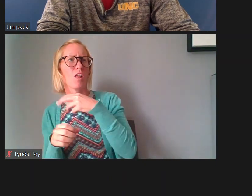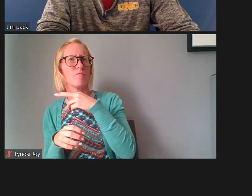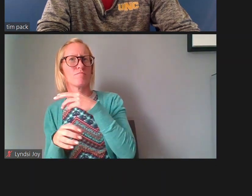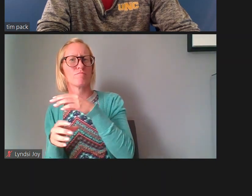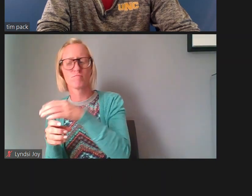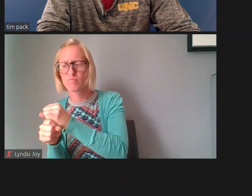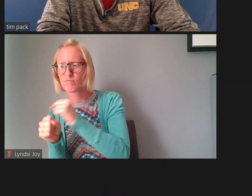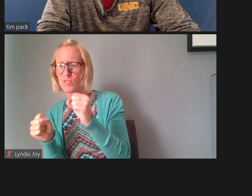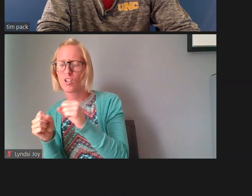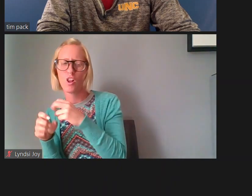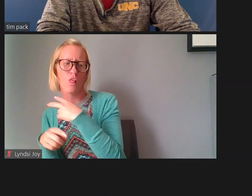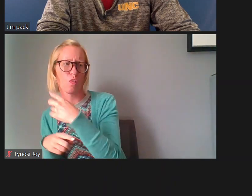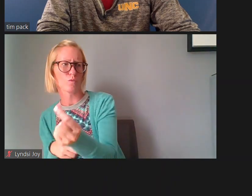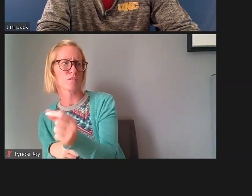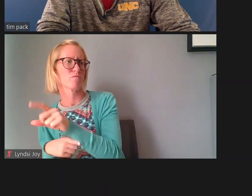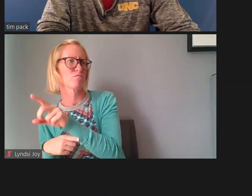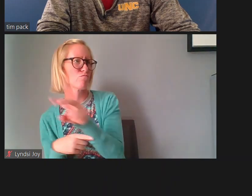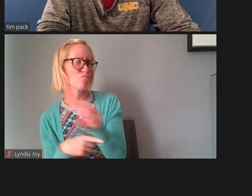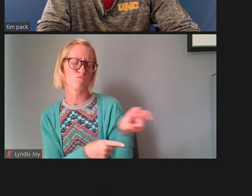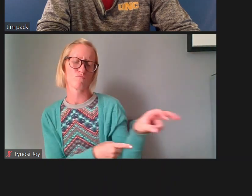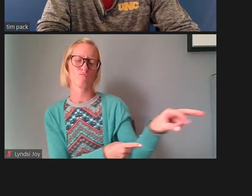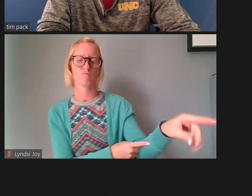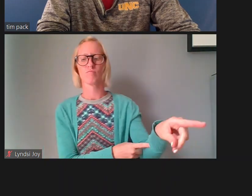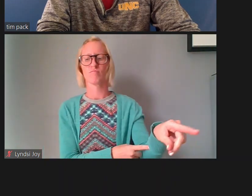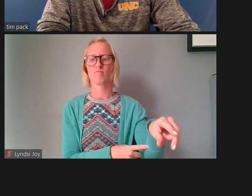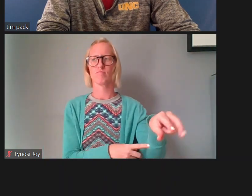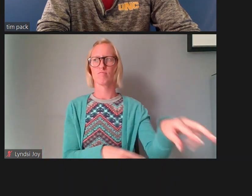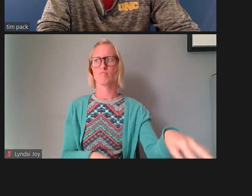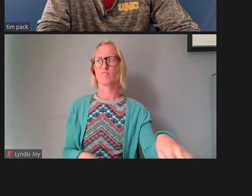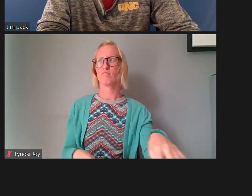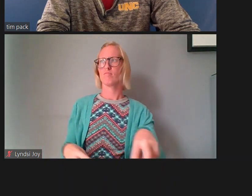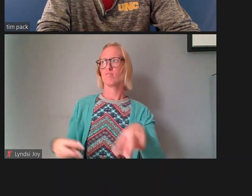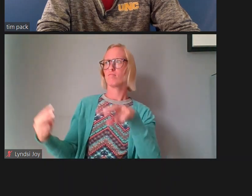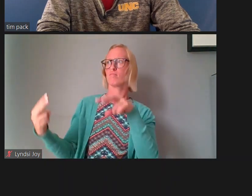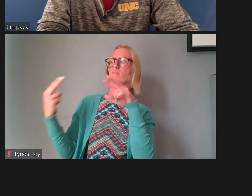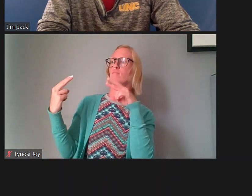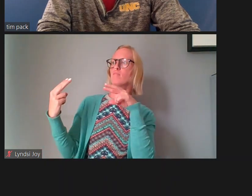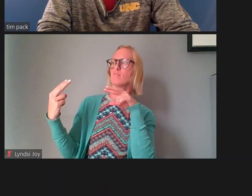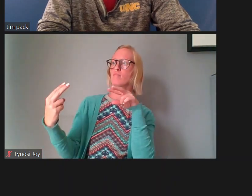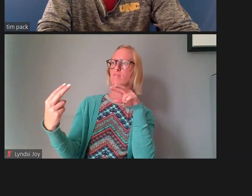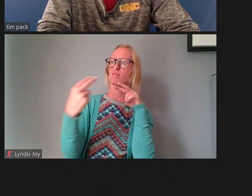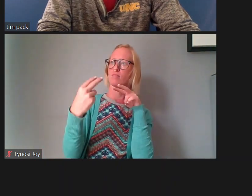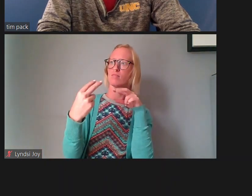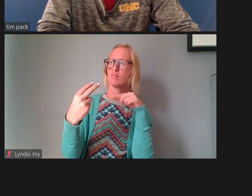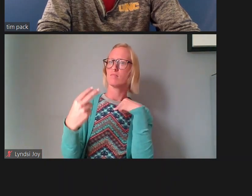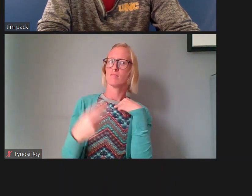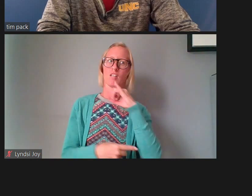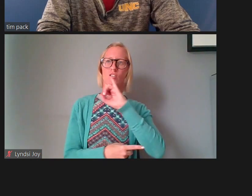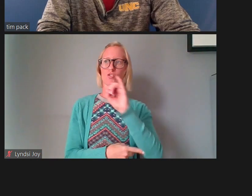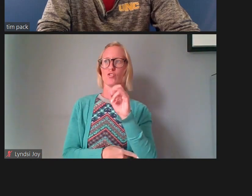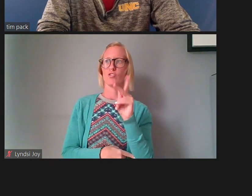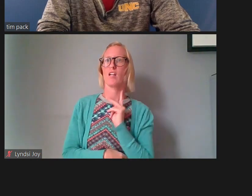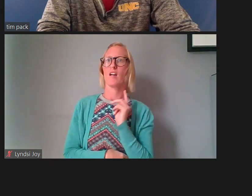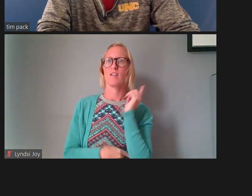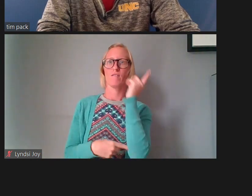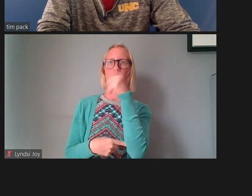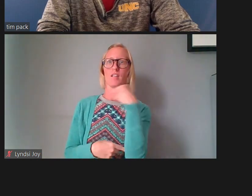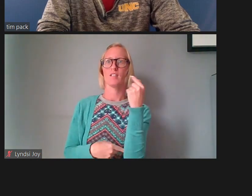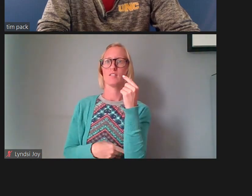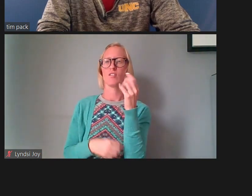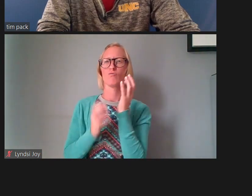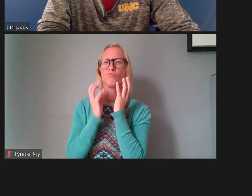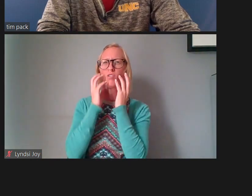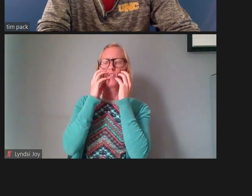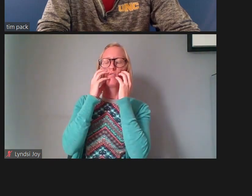undergrowth. They were left looking at each other and the place of terror. Jack's face was white under the freckles.